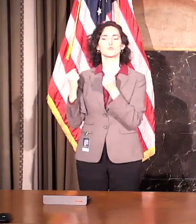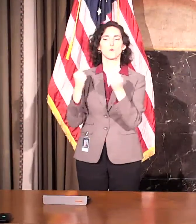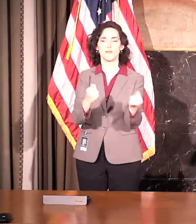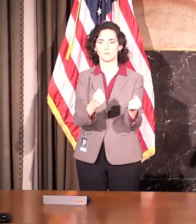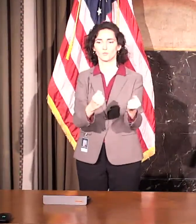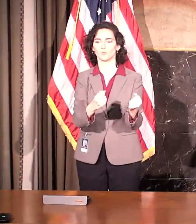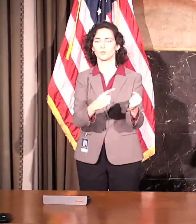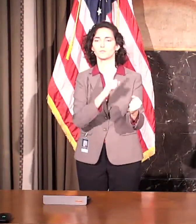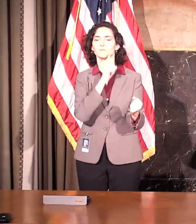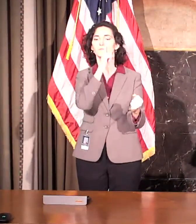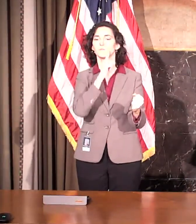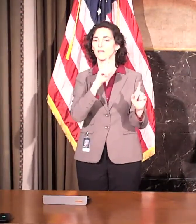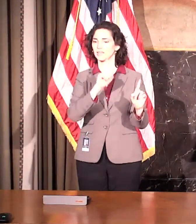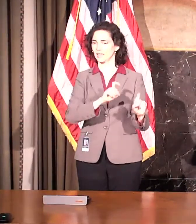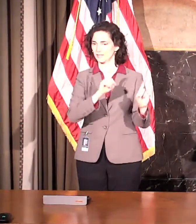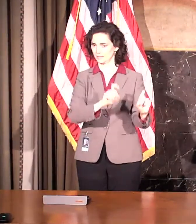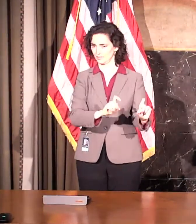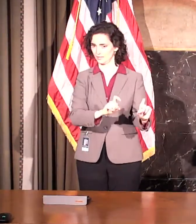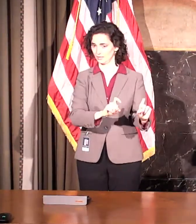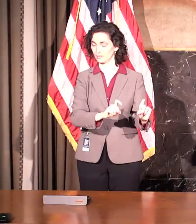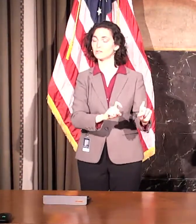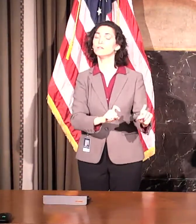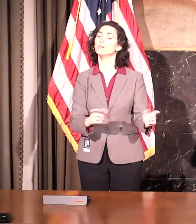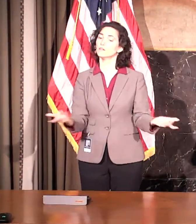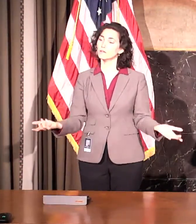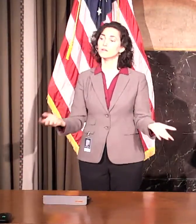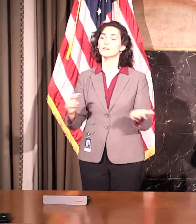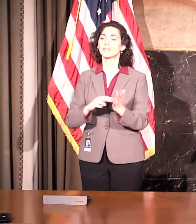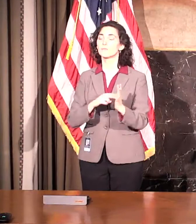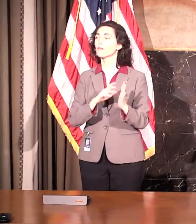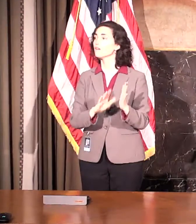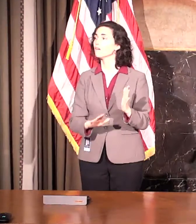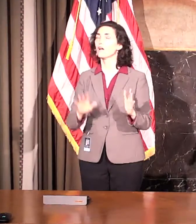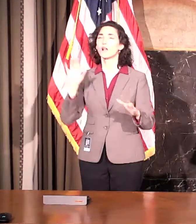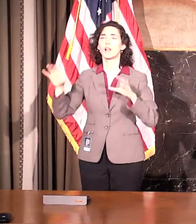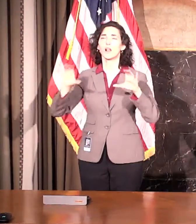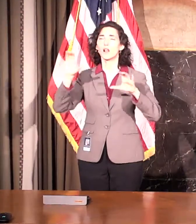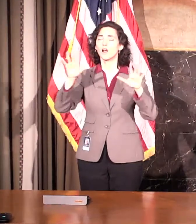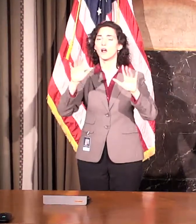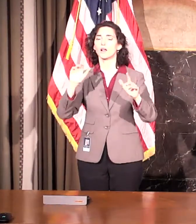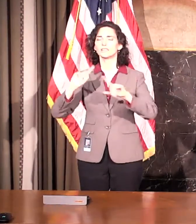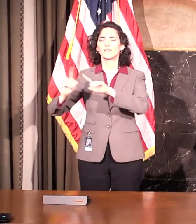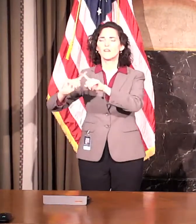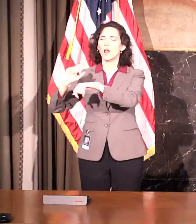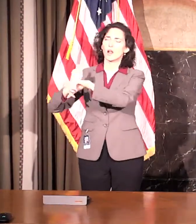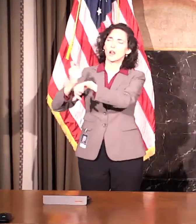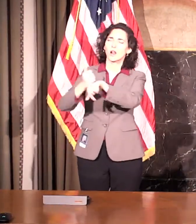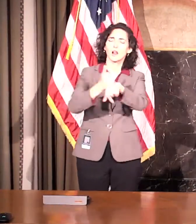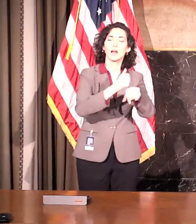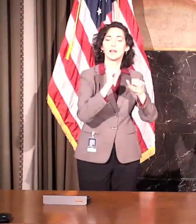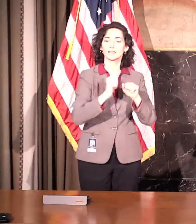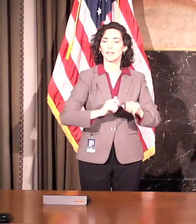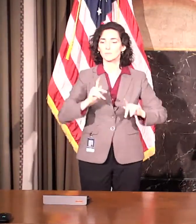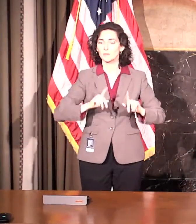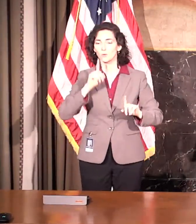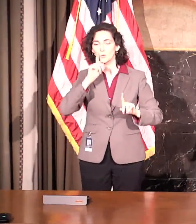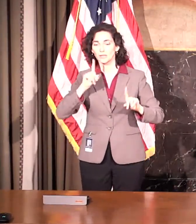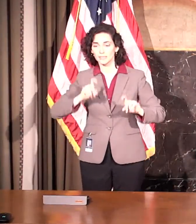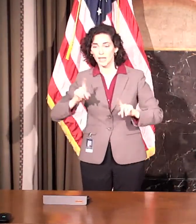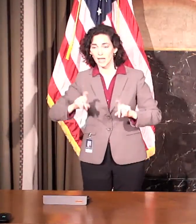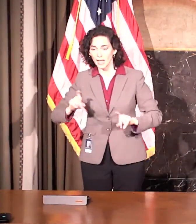greatly expand the number of places and the variety of locations of places where people can